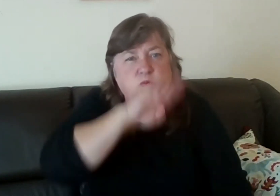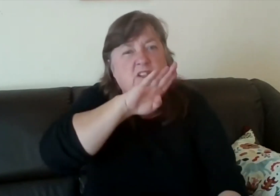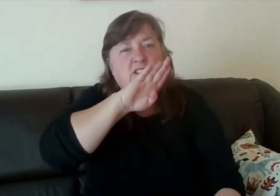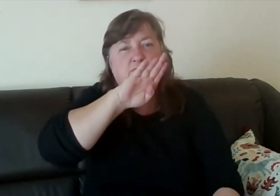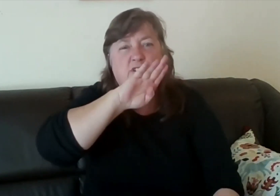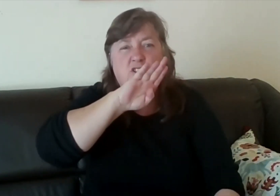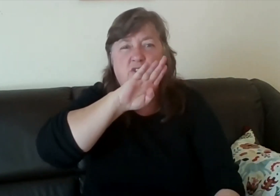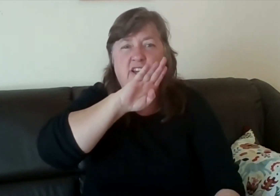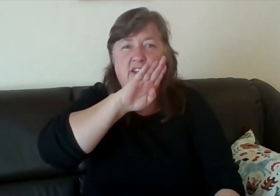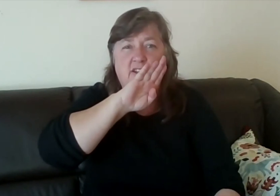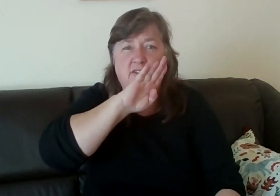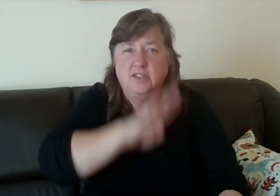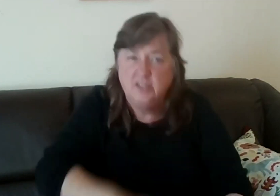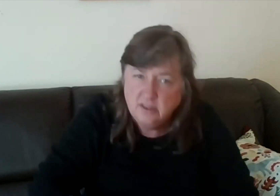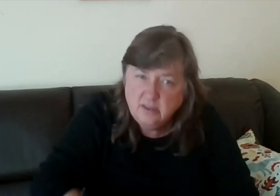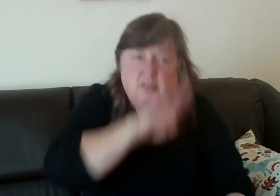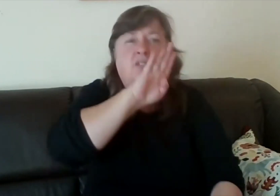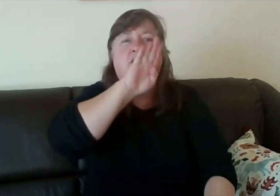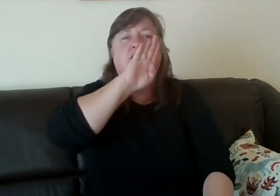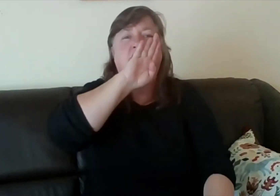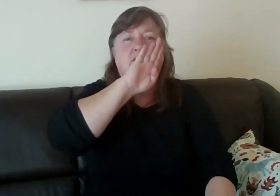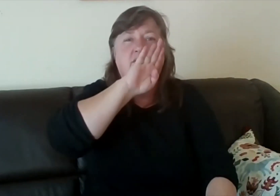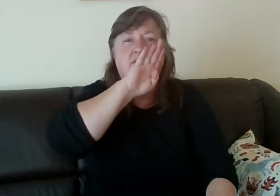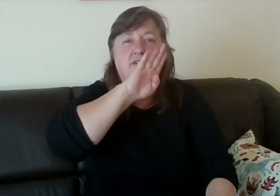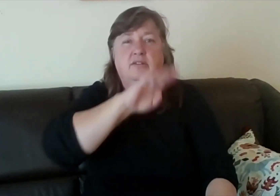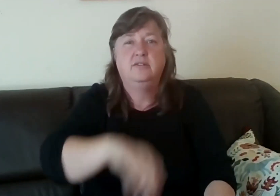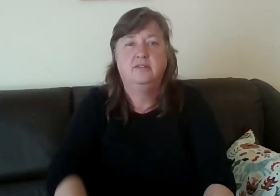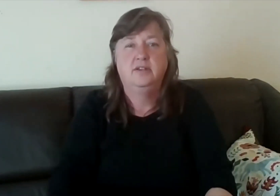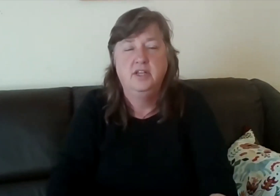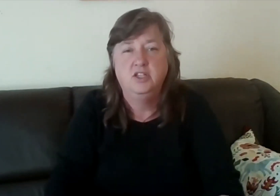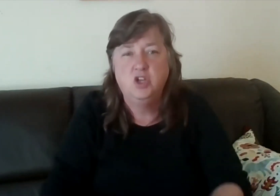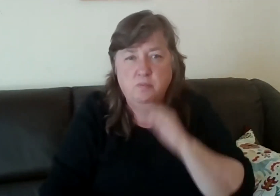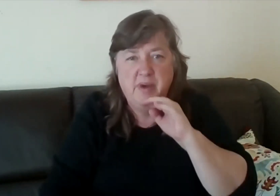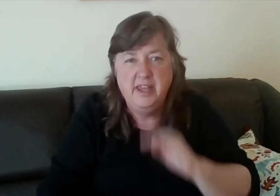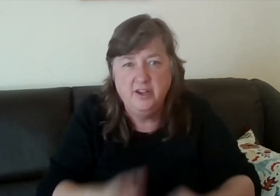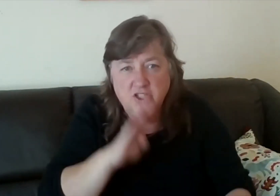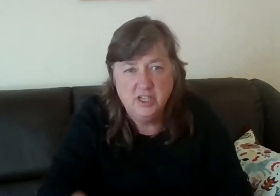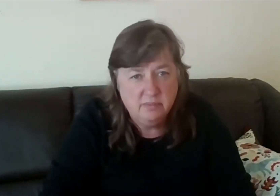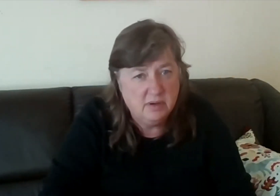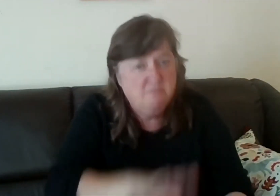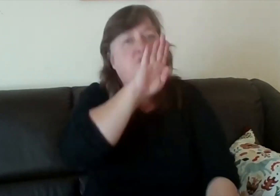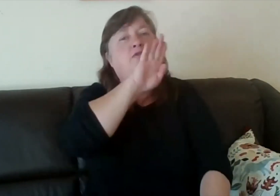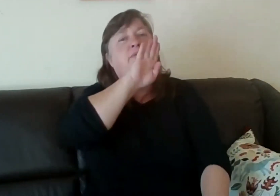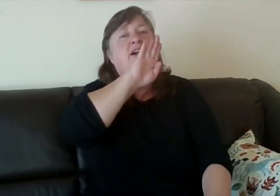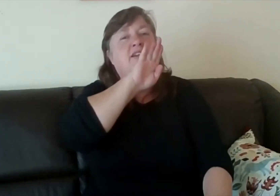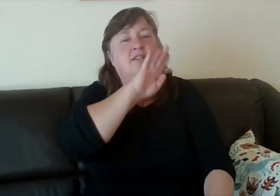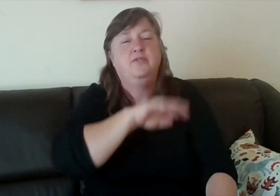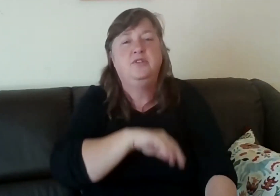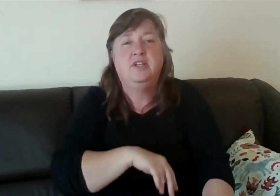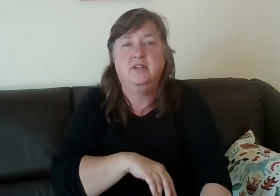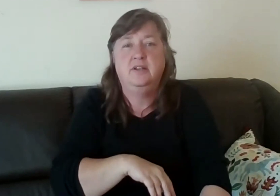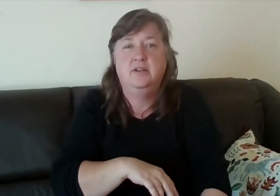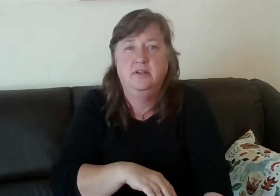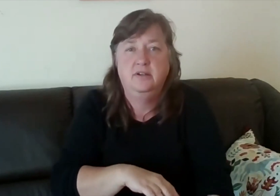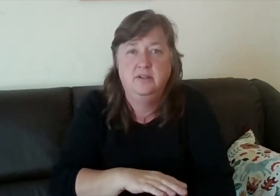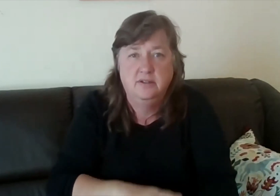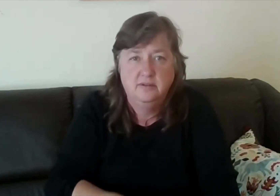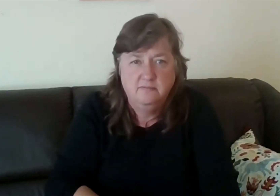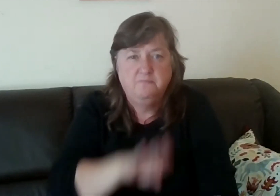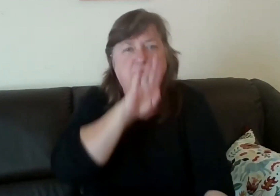Really frustrated. Oh. Don't bang your chin, but move it back as if you did.